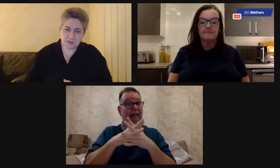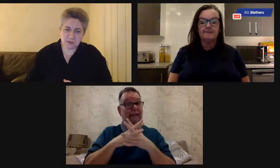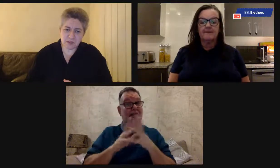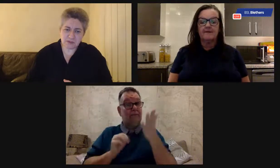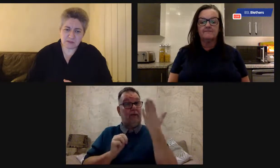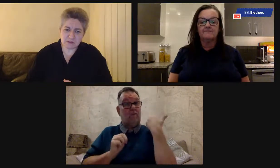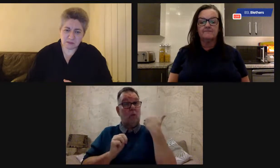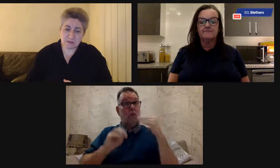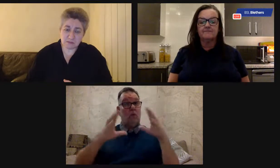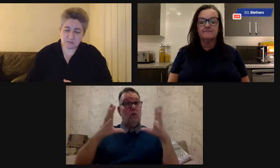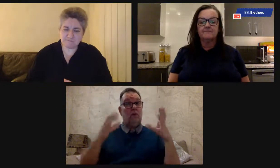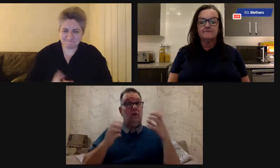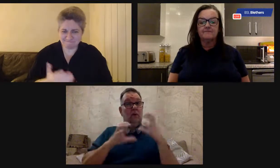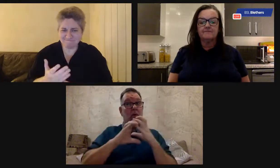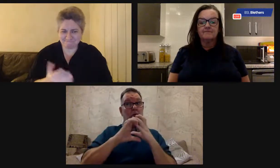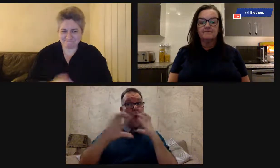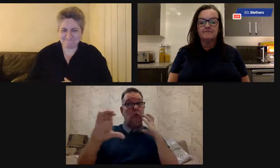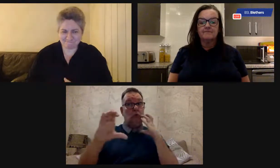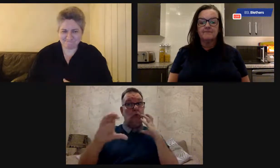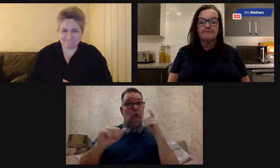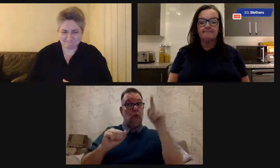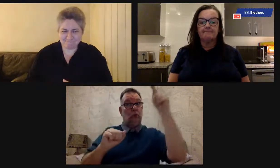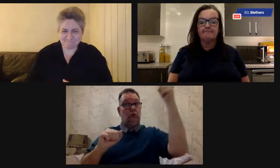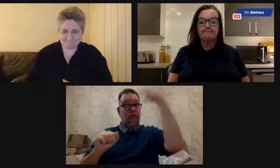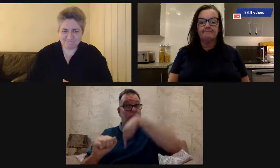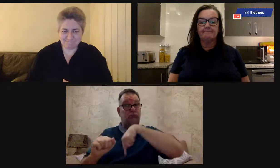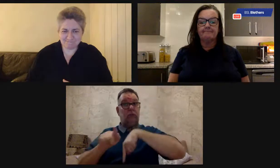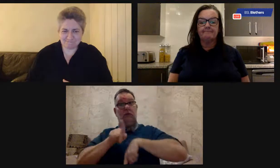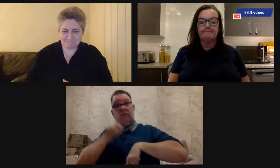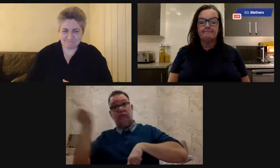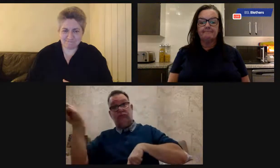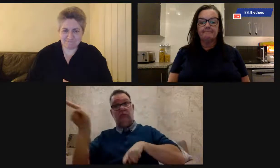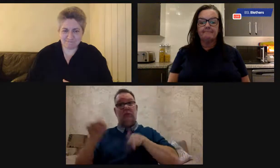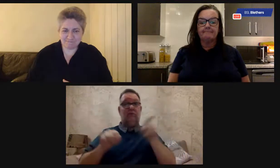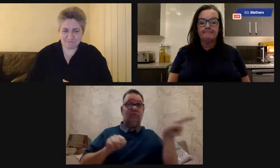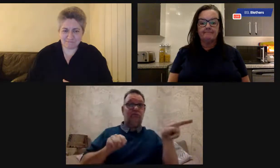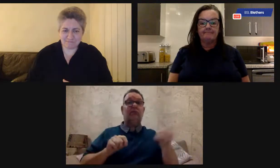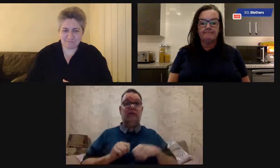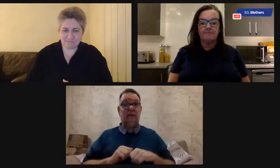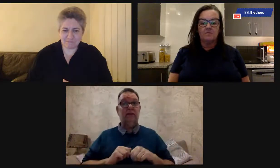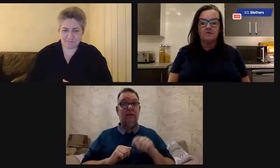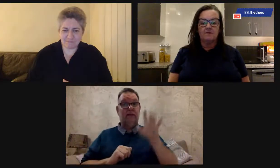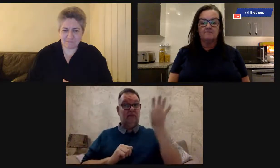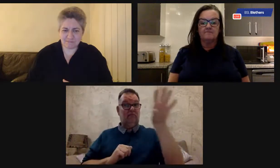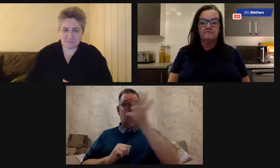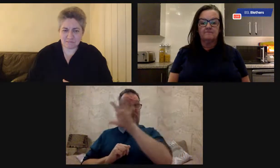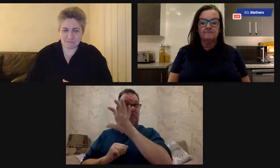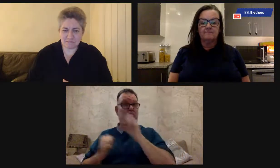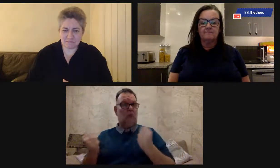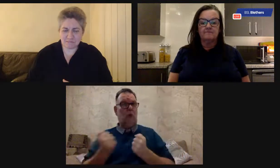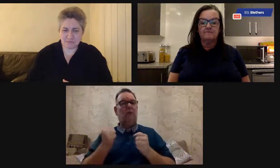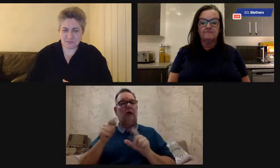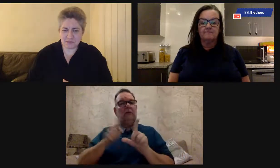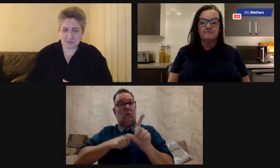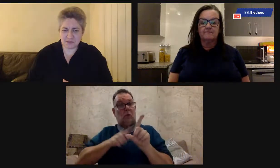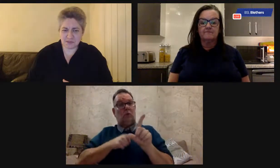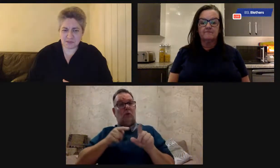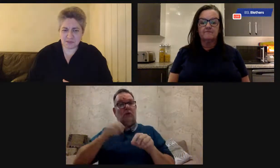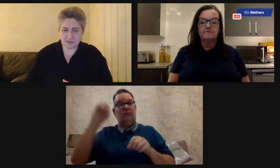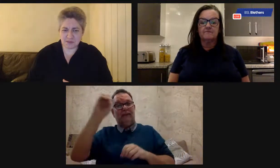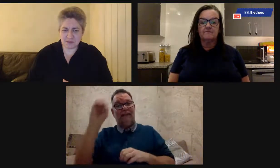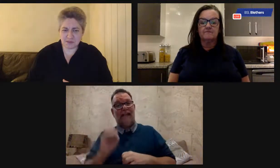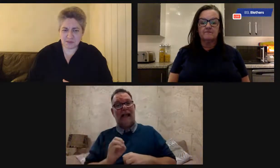Yorkshire." The same in the northwest. There used to be coaches that would come down and to wherever their venues